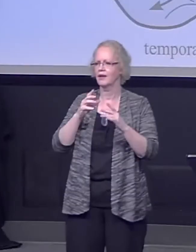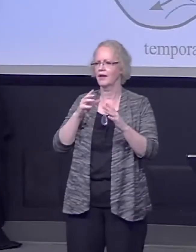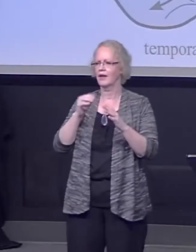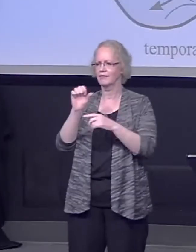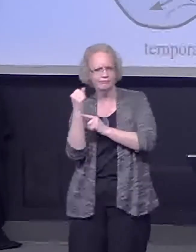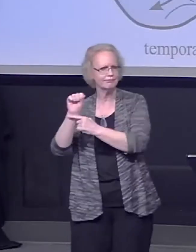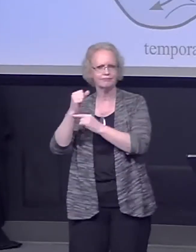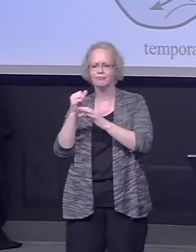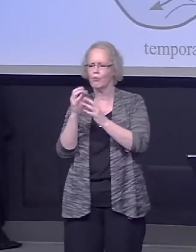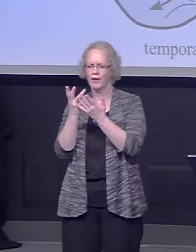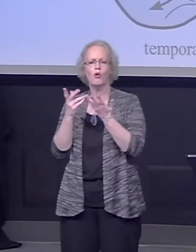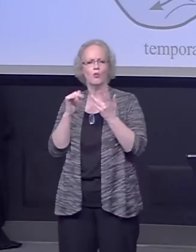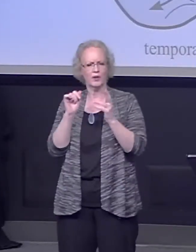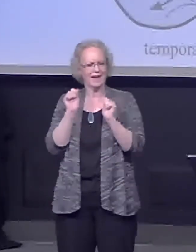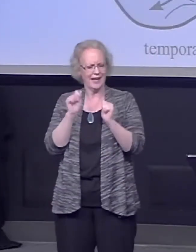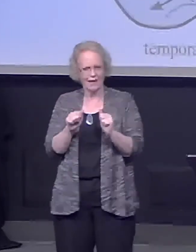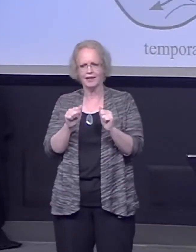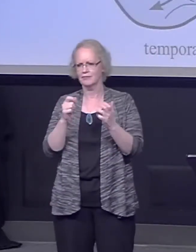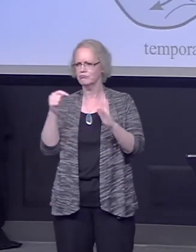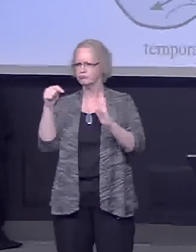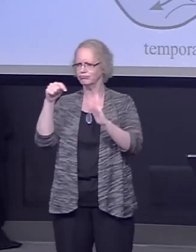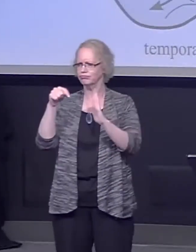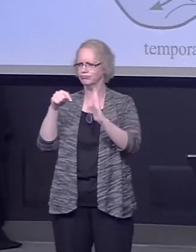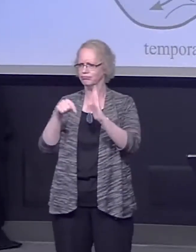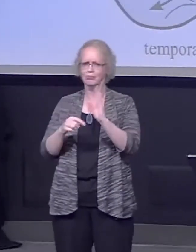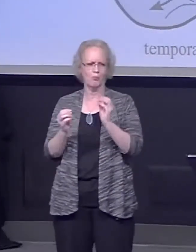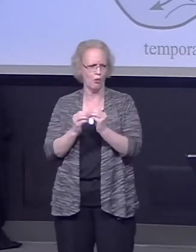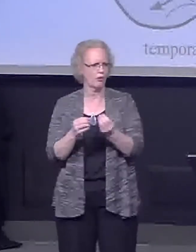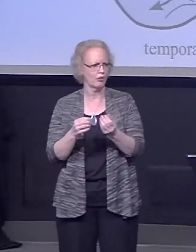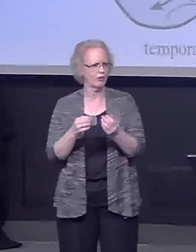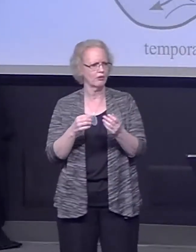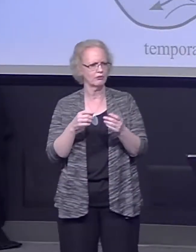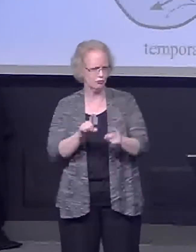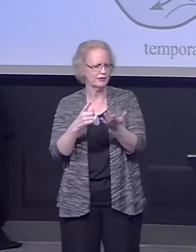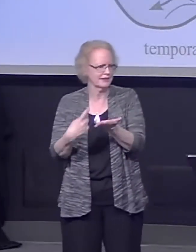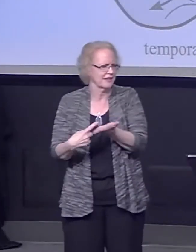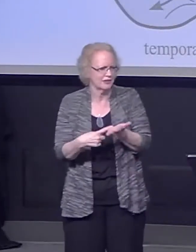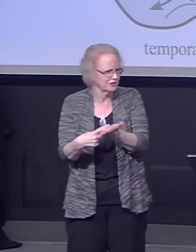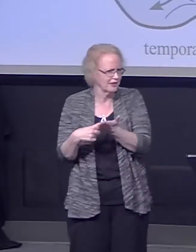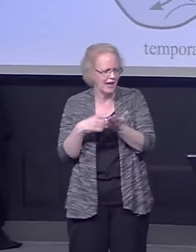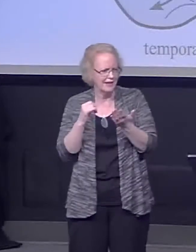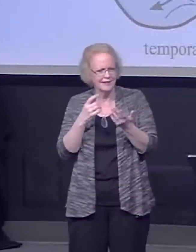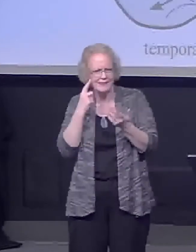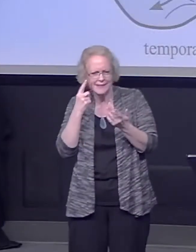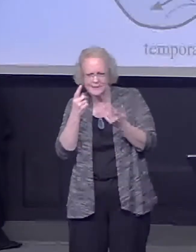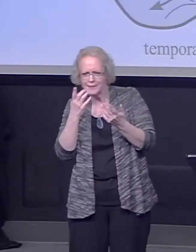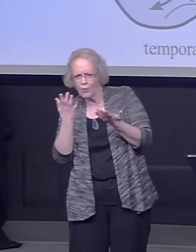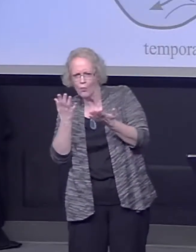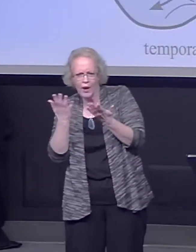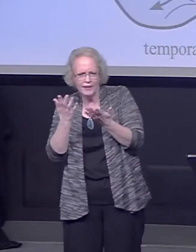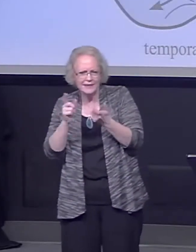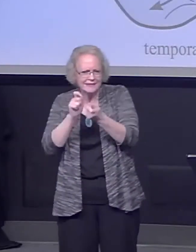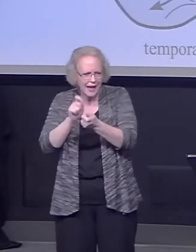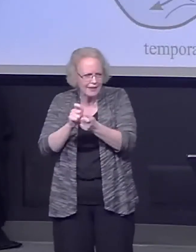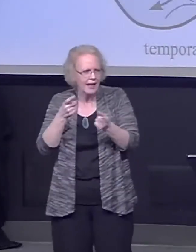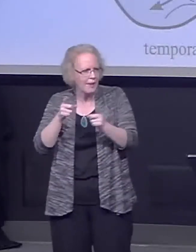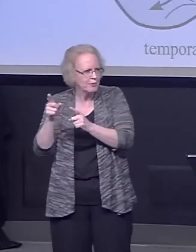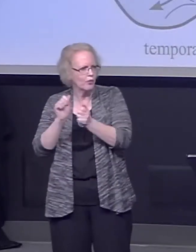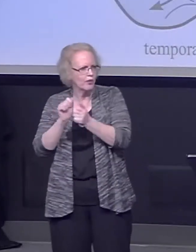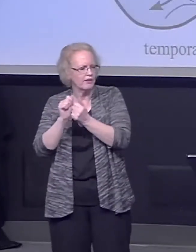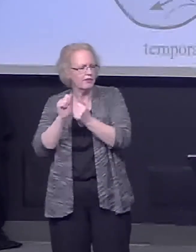discussion we can go into that in more detail and go through some of the phonological processing in sign language